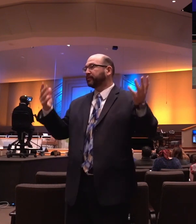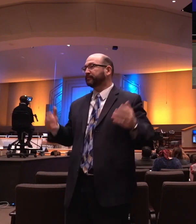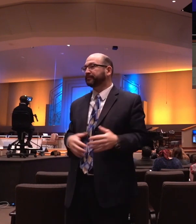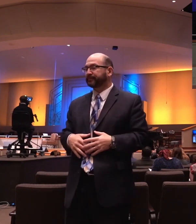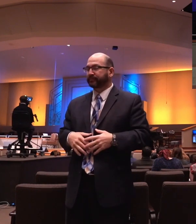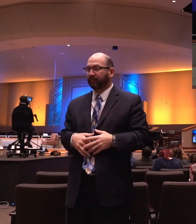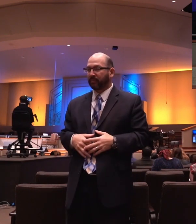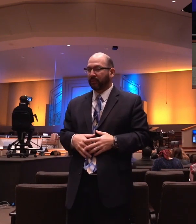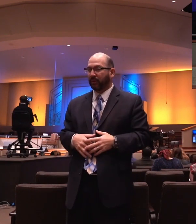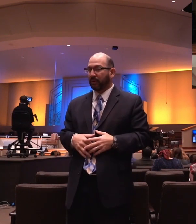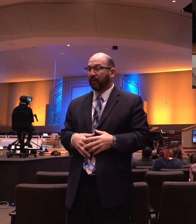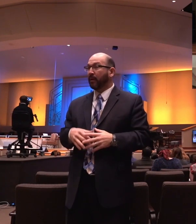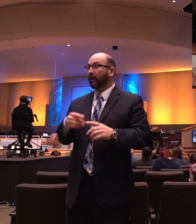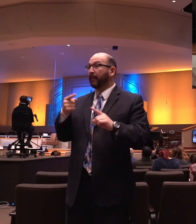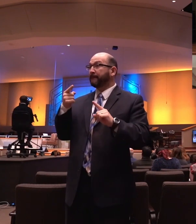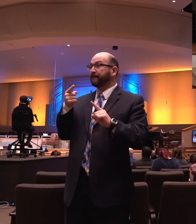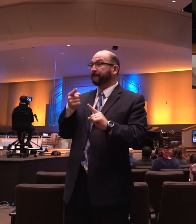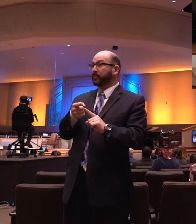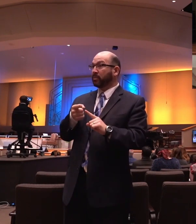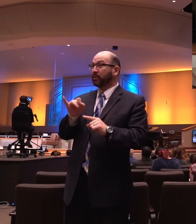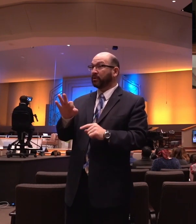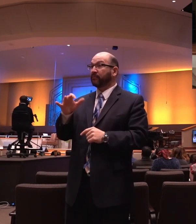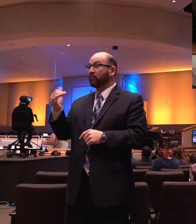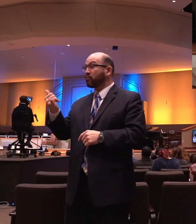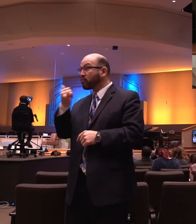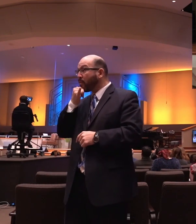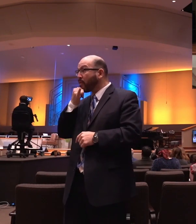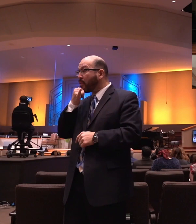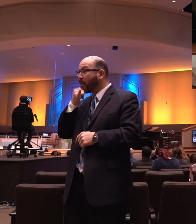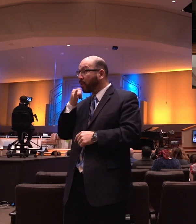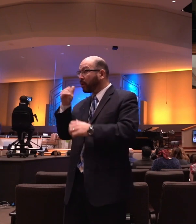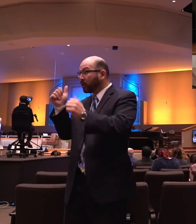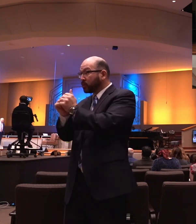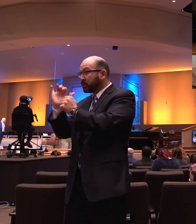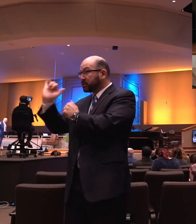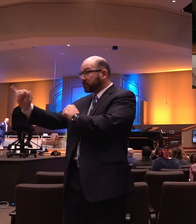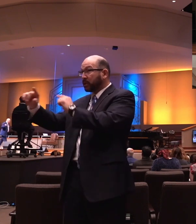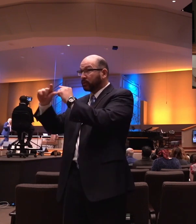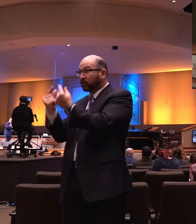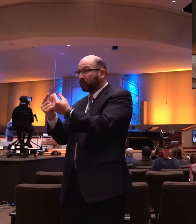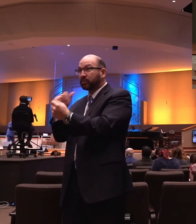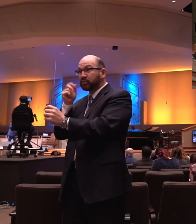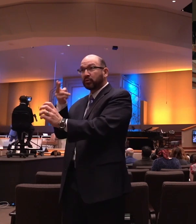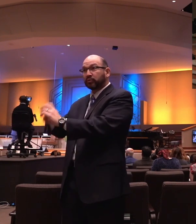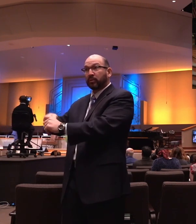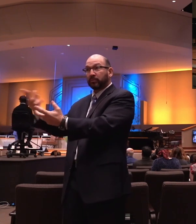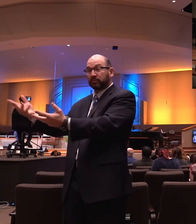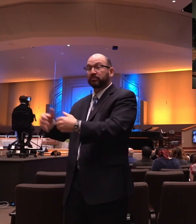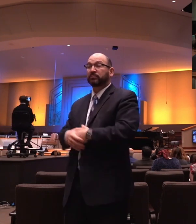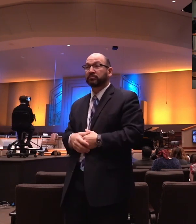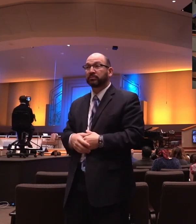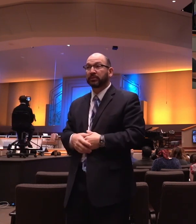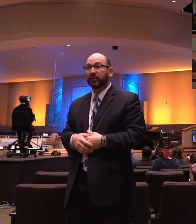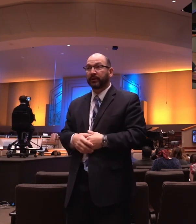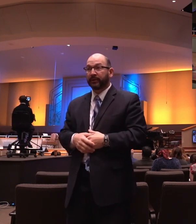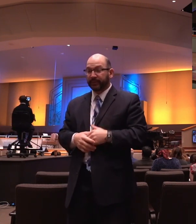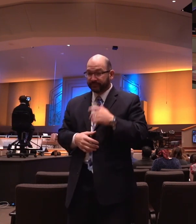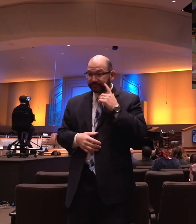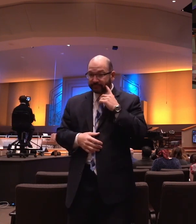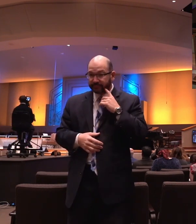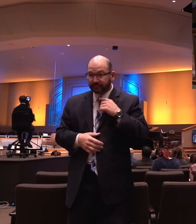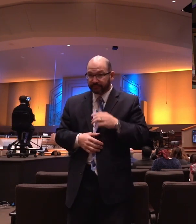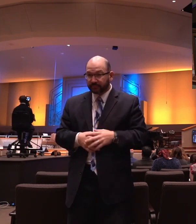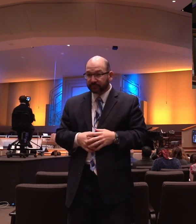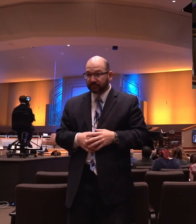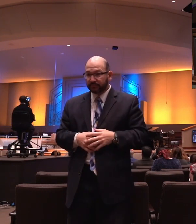right, it's not right. Let me say that again because that's pretty